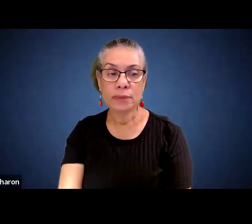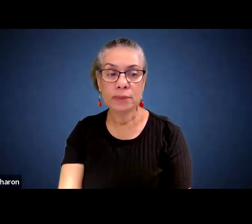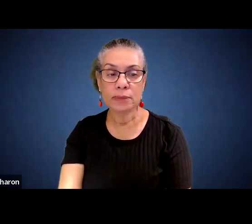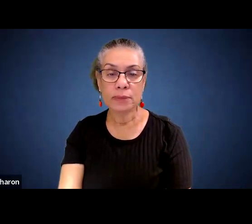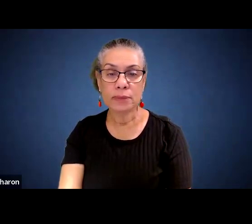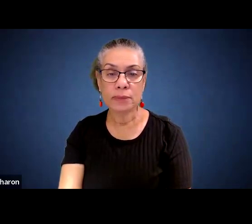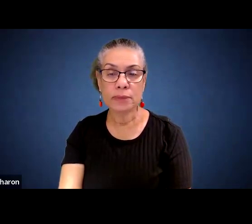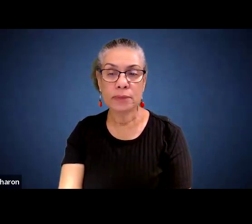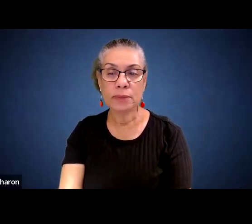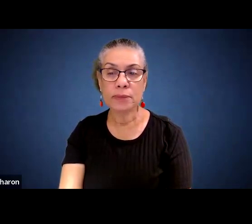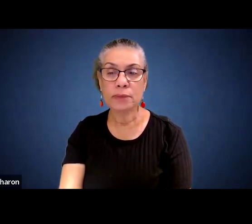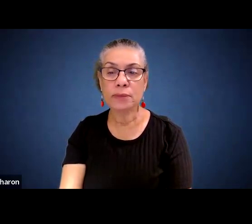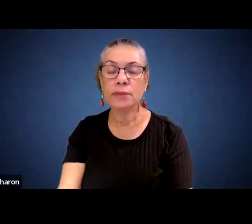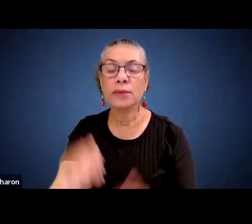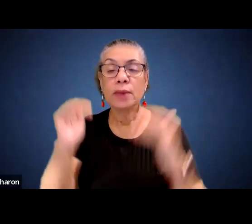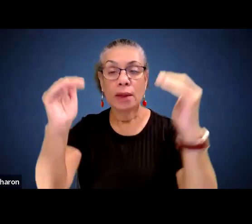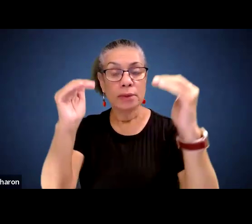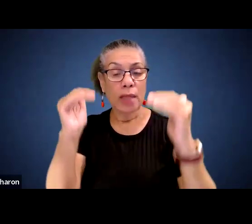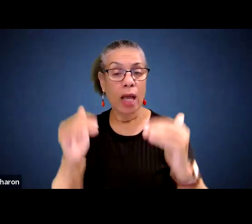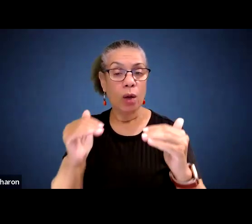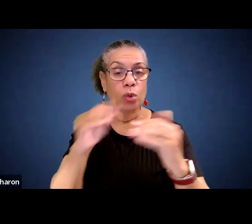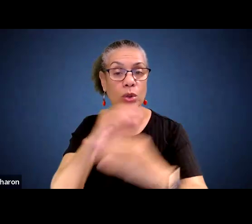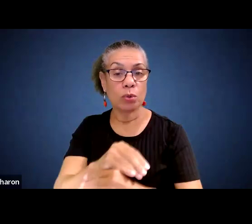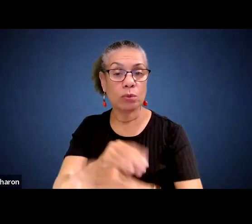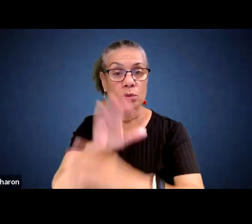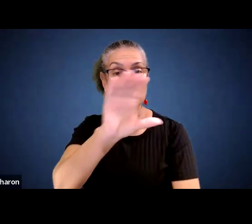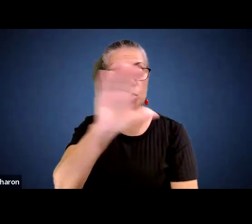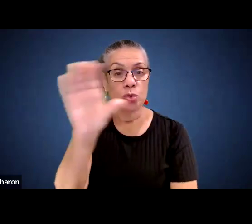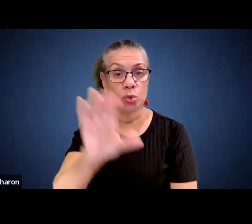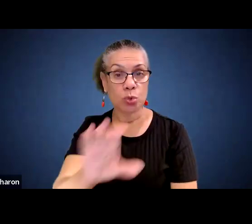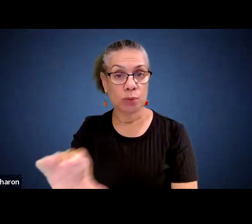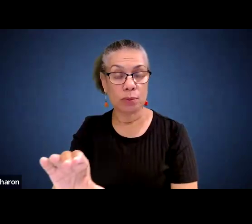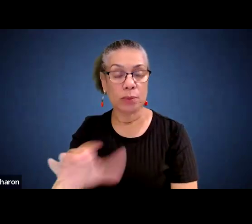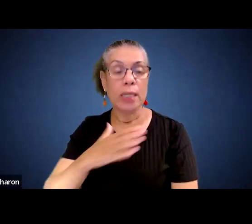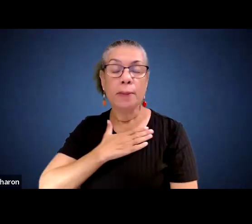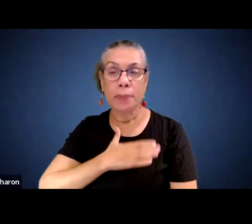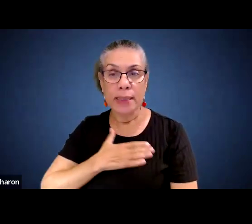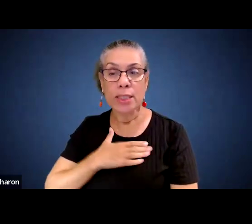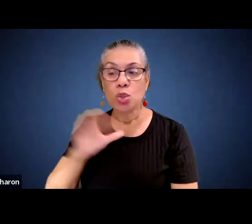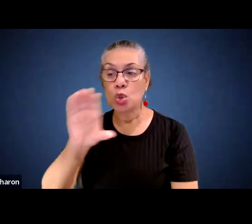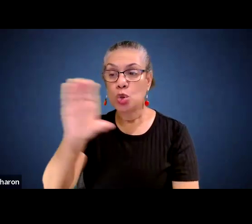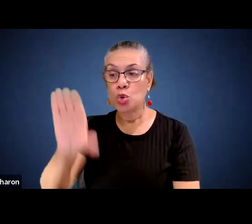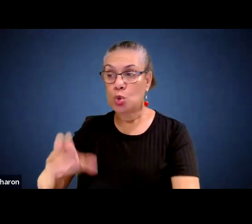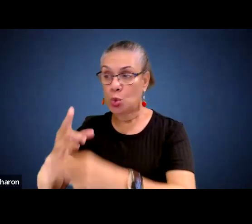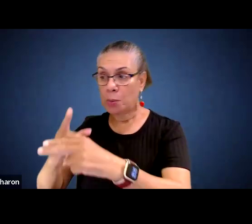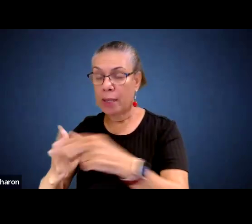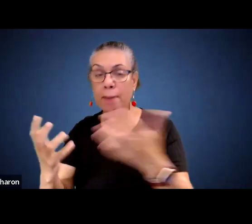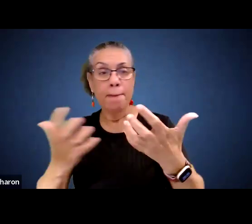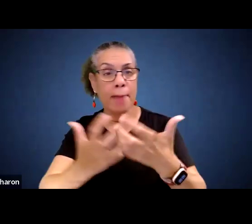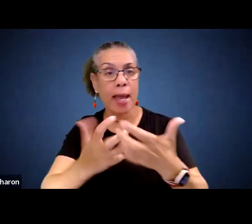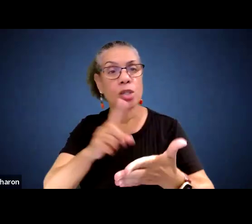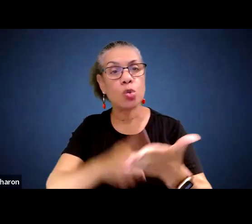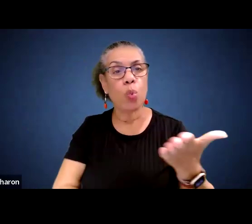We will now transition to virtual testimonies. Please make sure you're signed into Zoom with the same name you used to sign up for